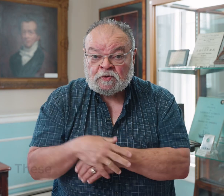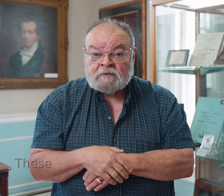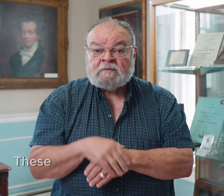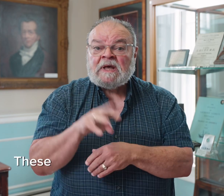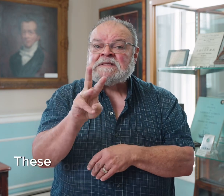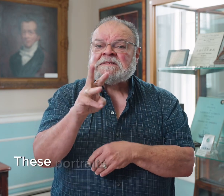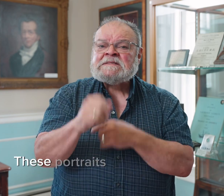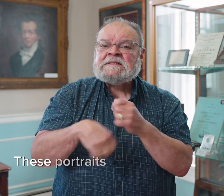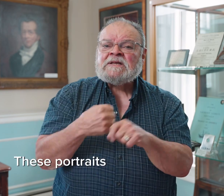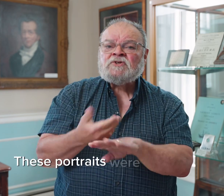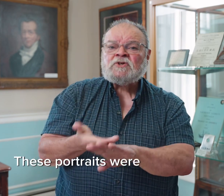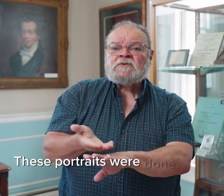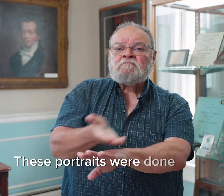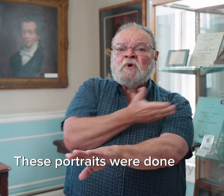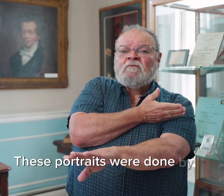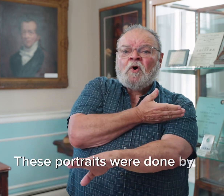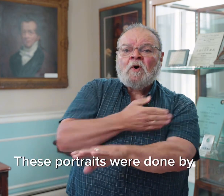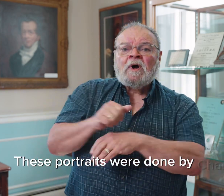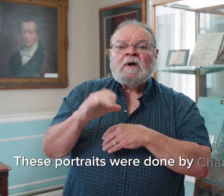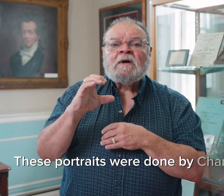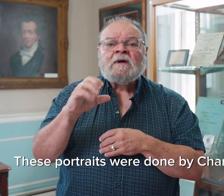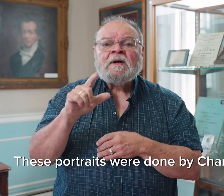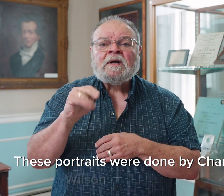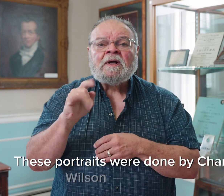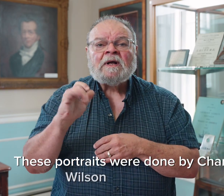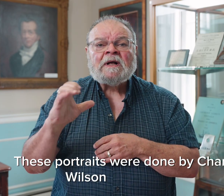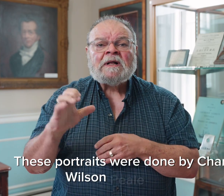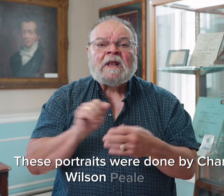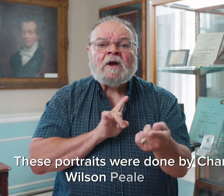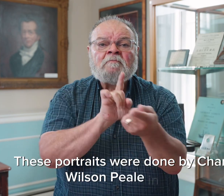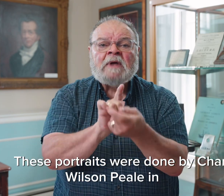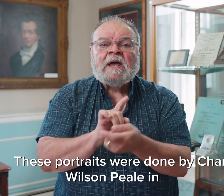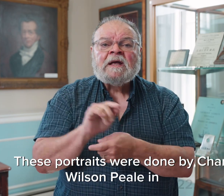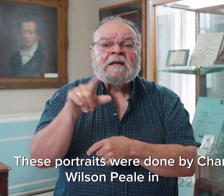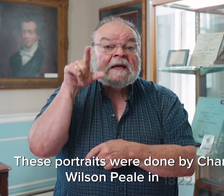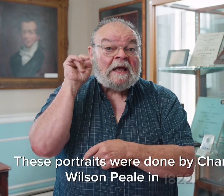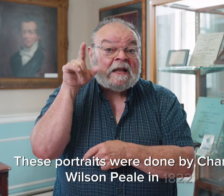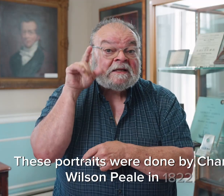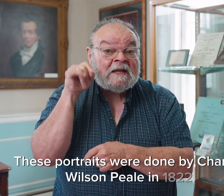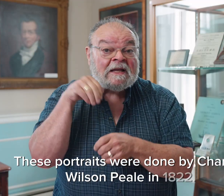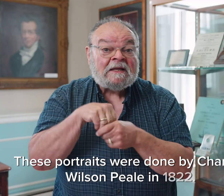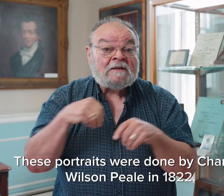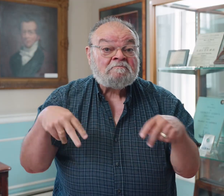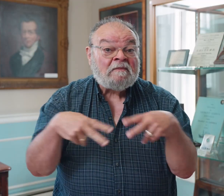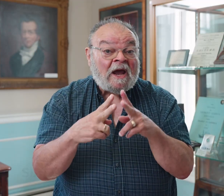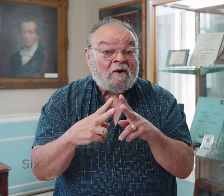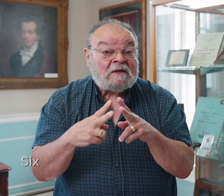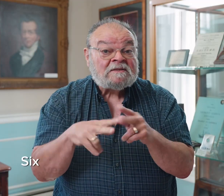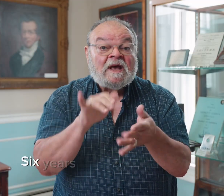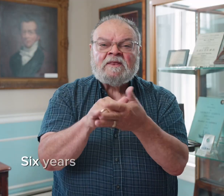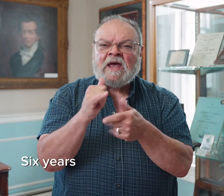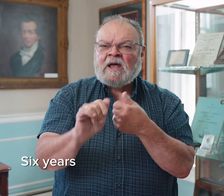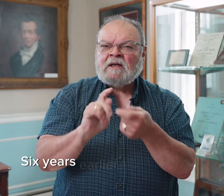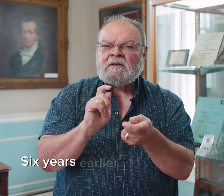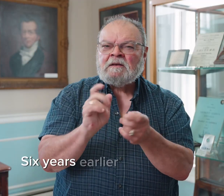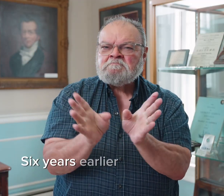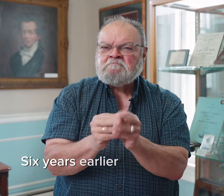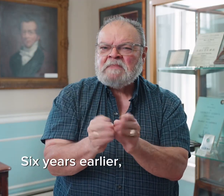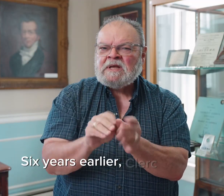These portraits were done by Charles Willson Peale in 1822. 6 years earlier, Clerc